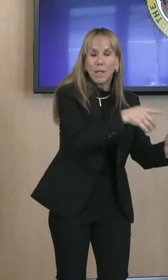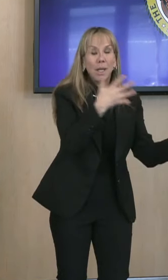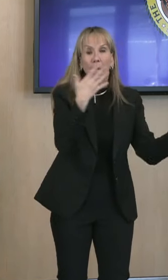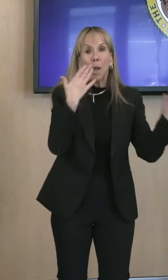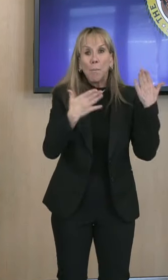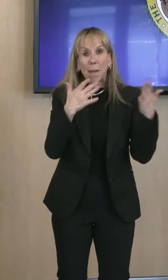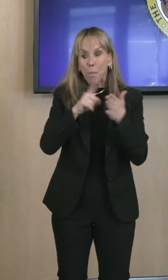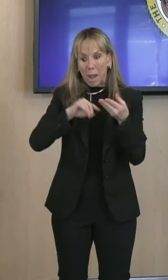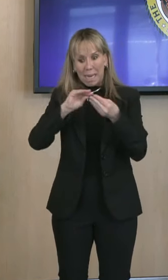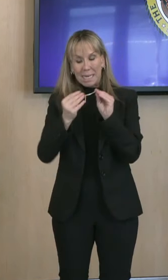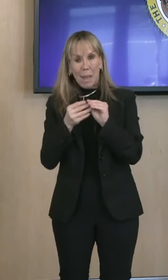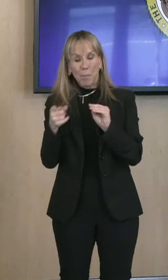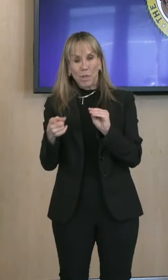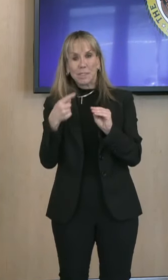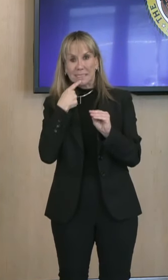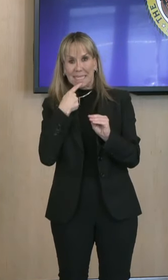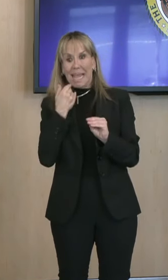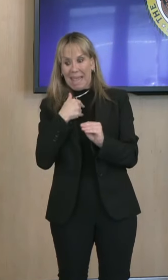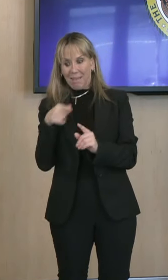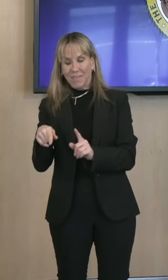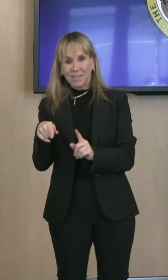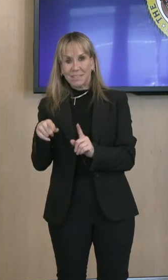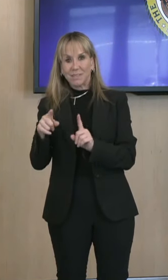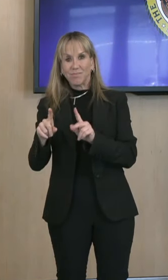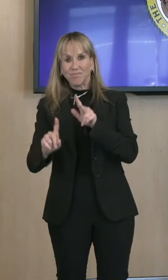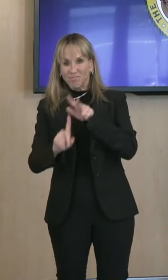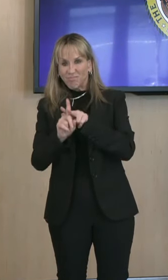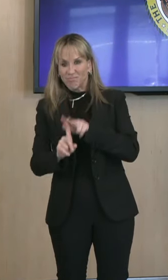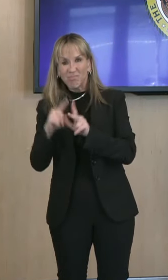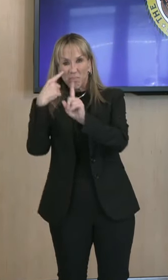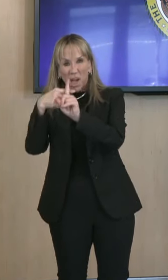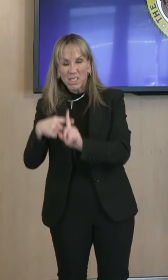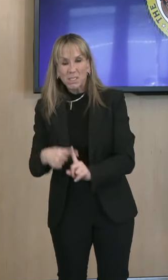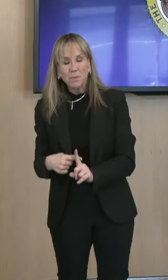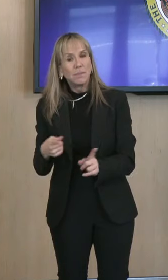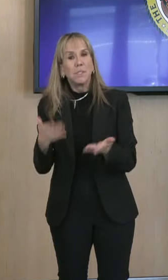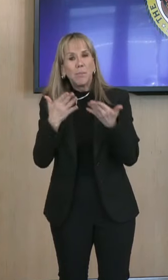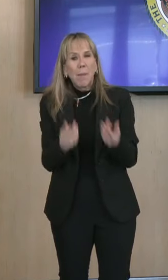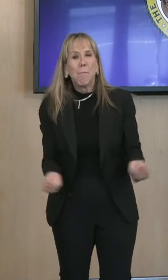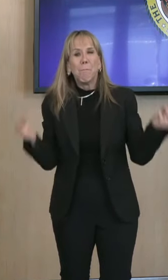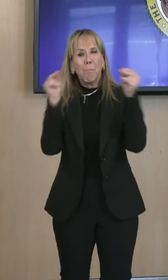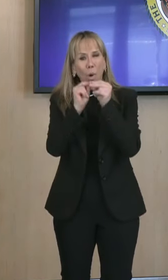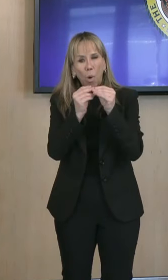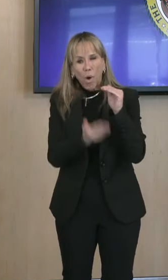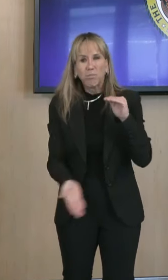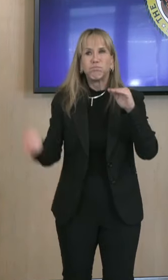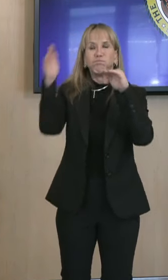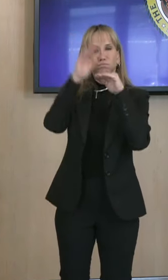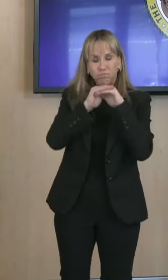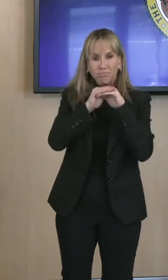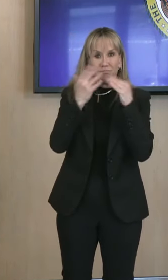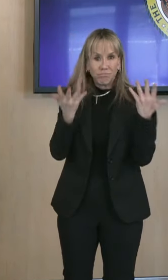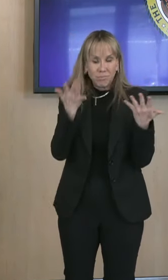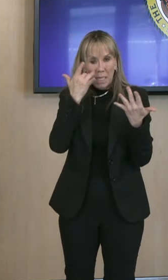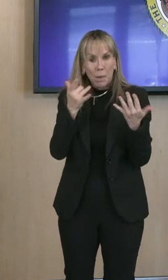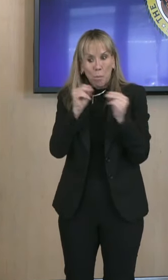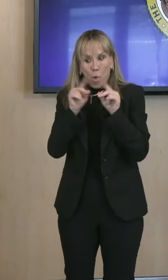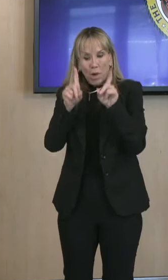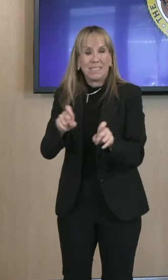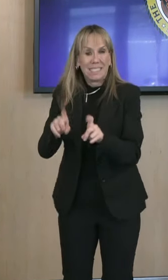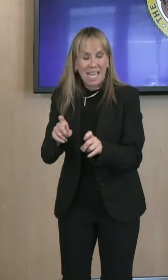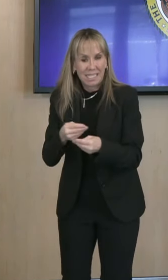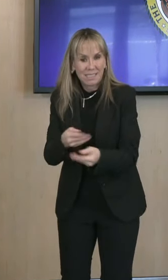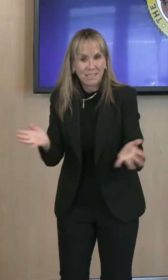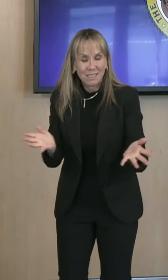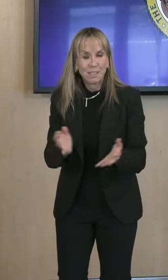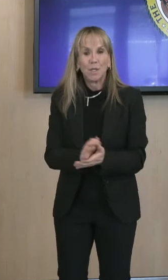times greater than what we are able to report. As we move into the future with more testing, that delta will narrow. But the reality is